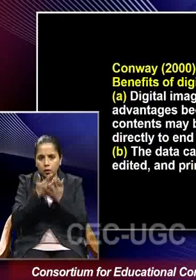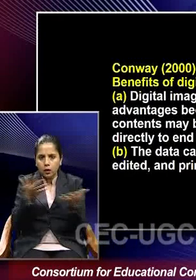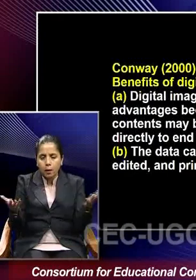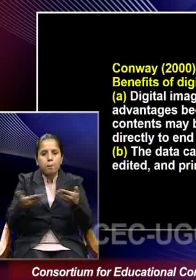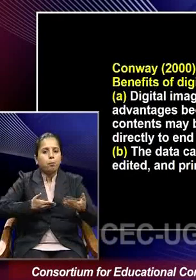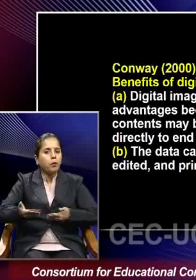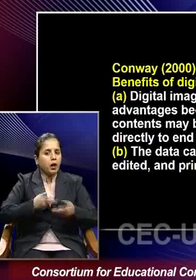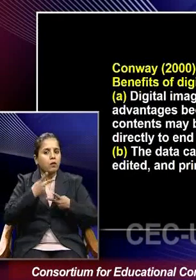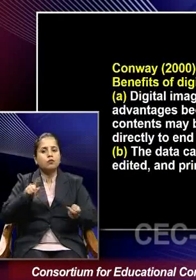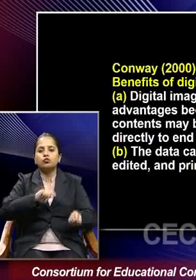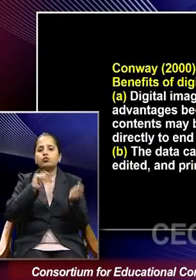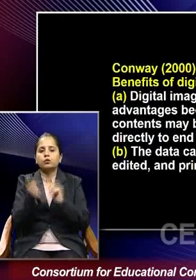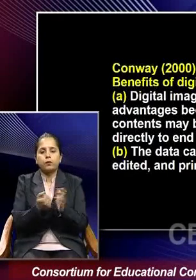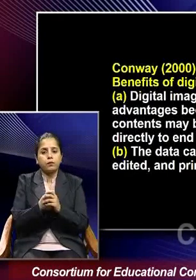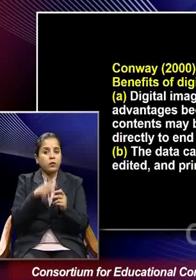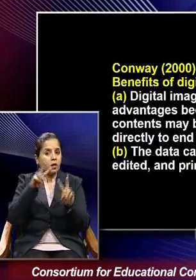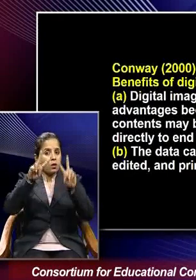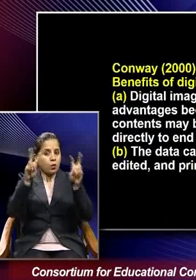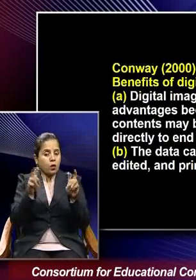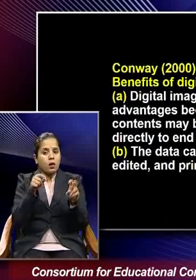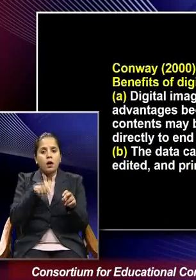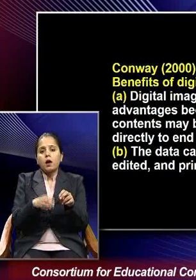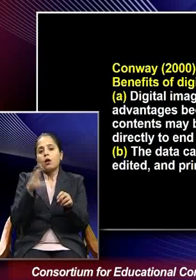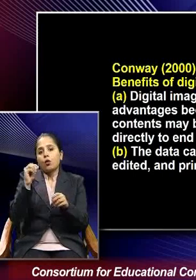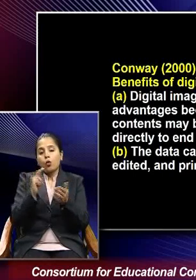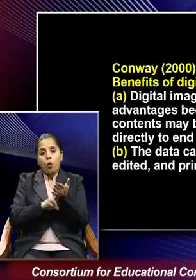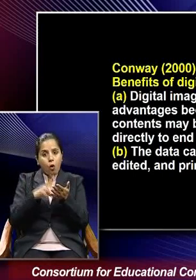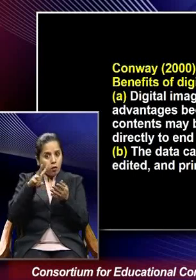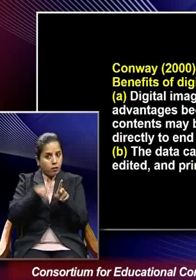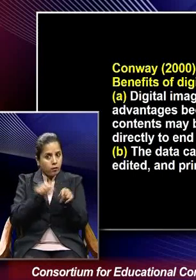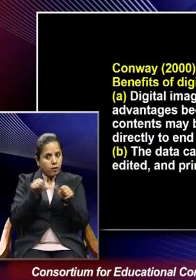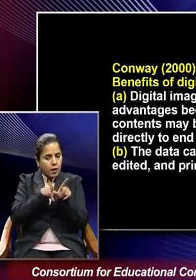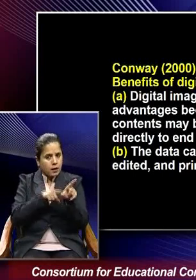behavior. Quoting from the work of Conway, that is how